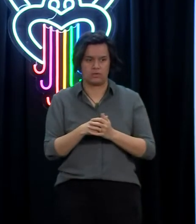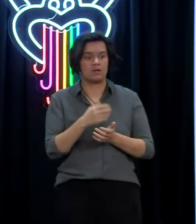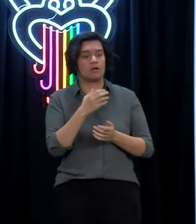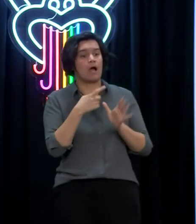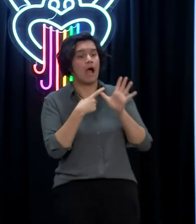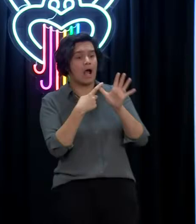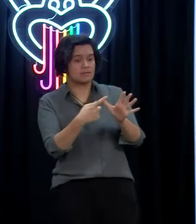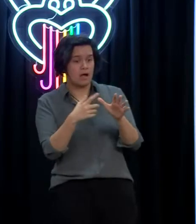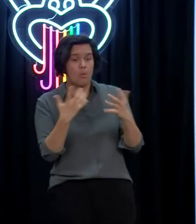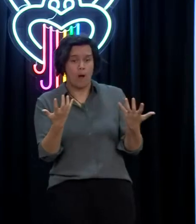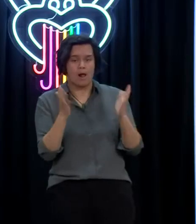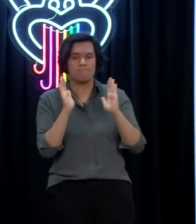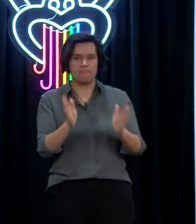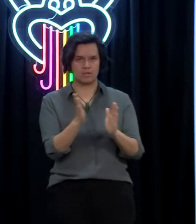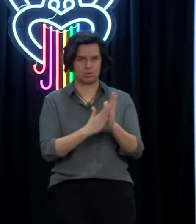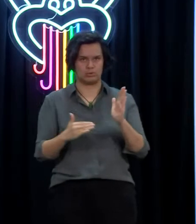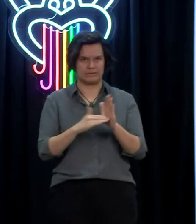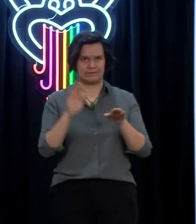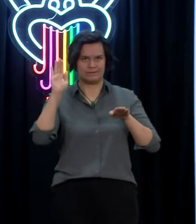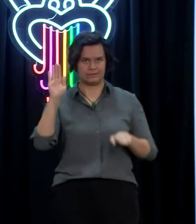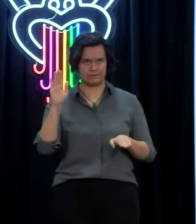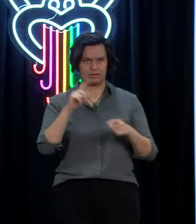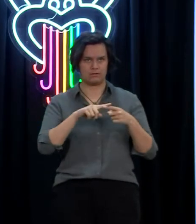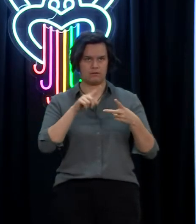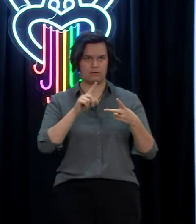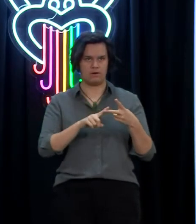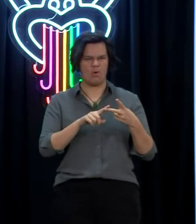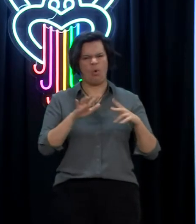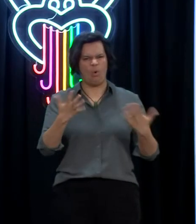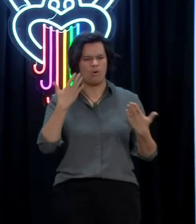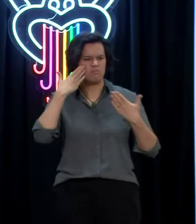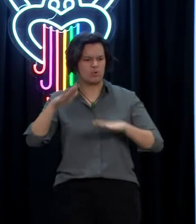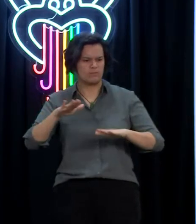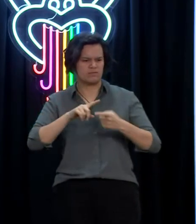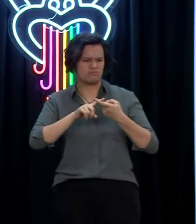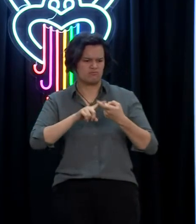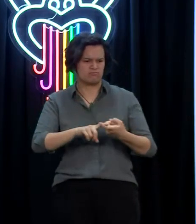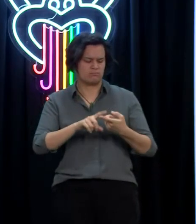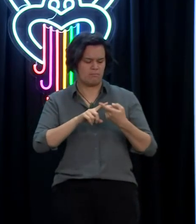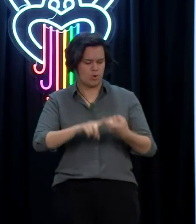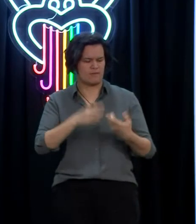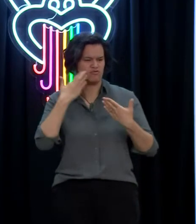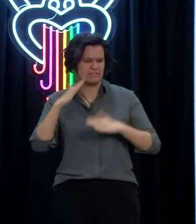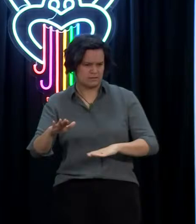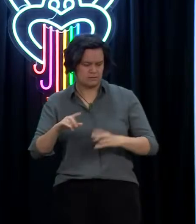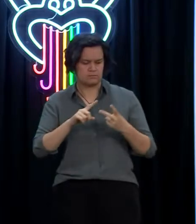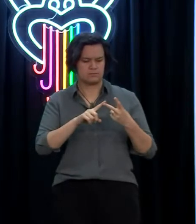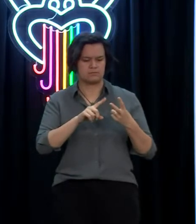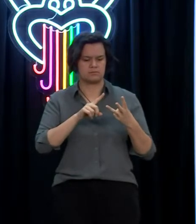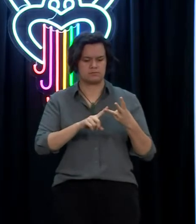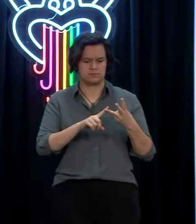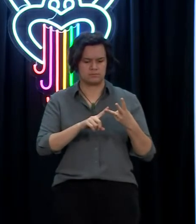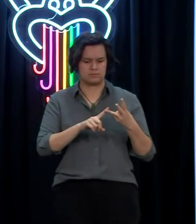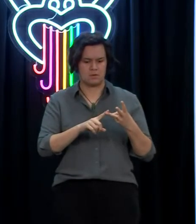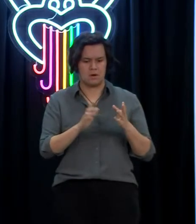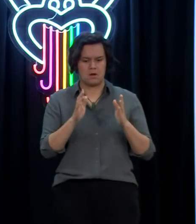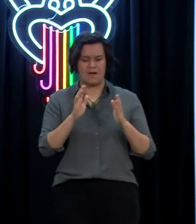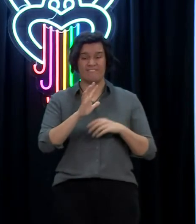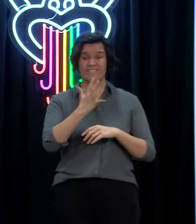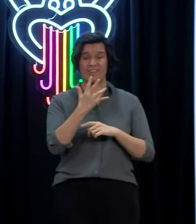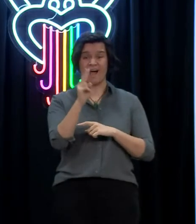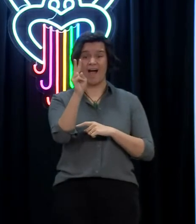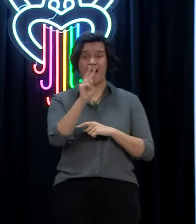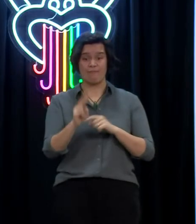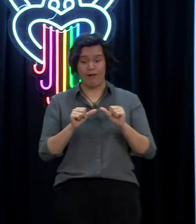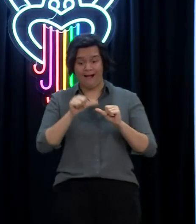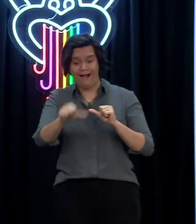eligibility criteria, you've got to be a New Zealand citizen or a holder of a residence class visa. You need to have last departed New Zealand after the 5th of